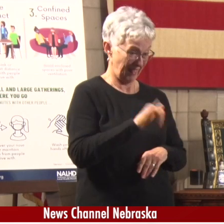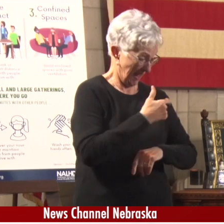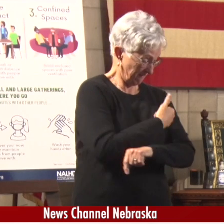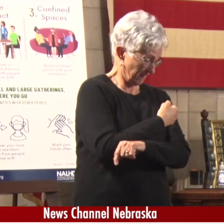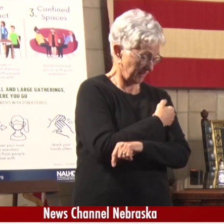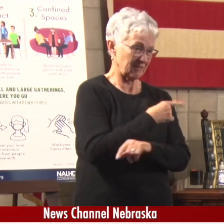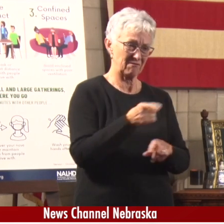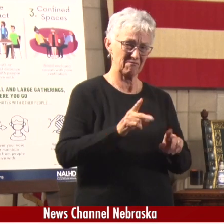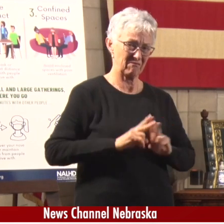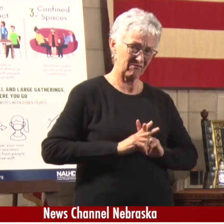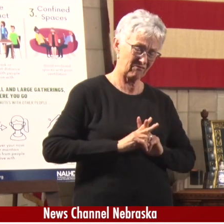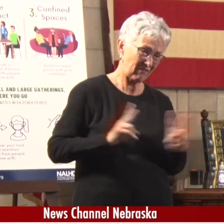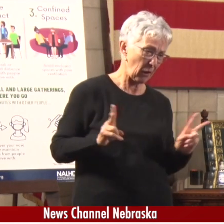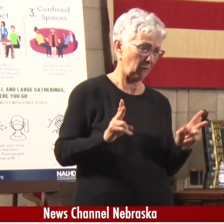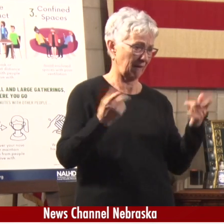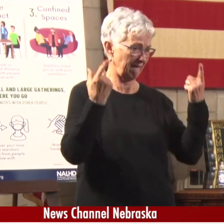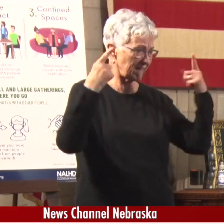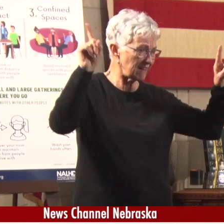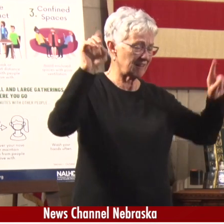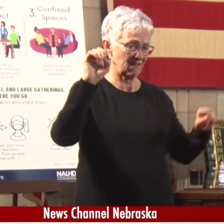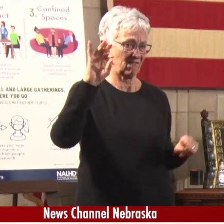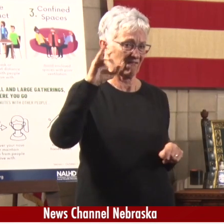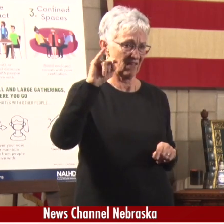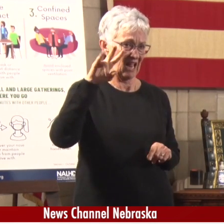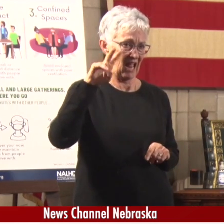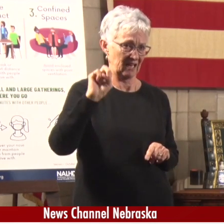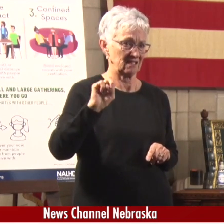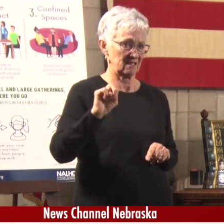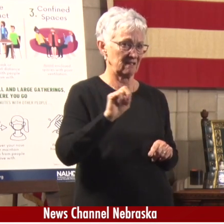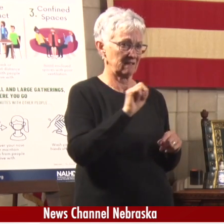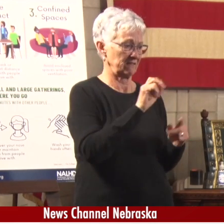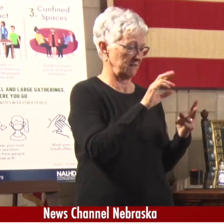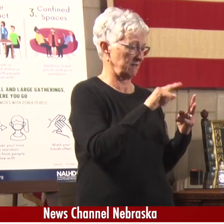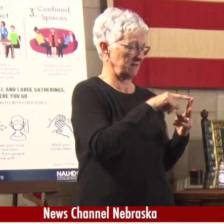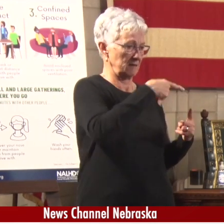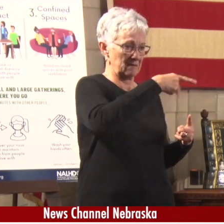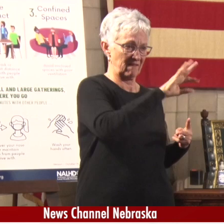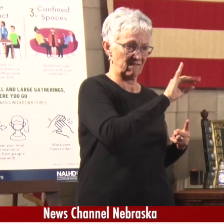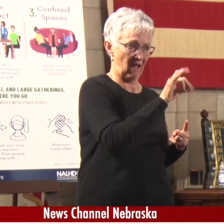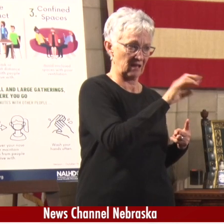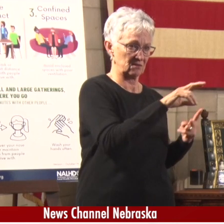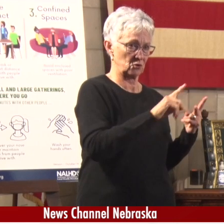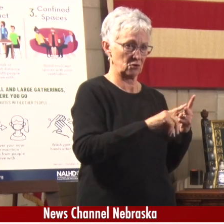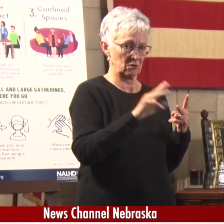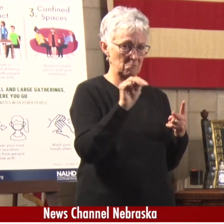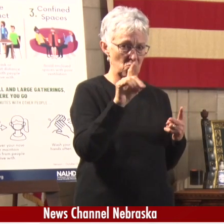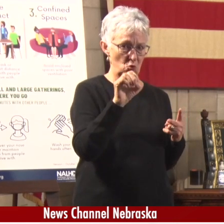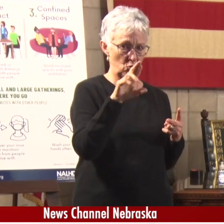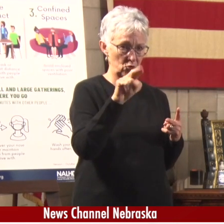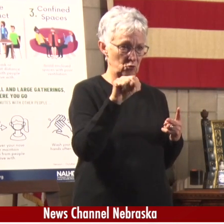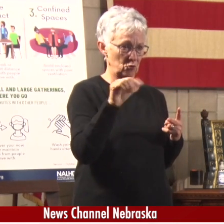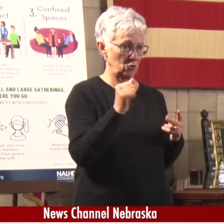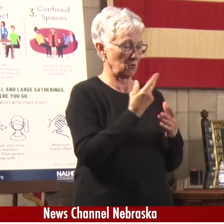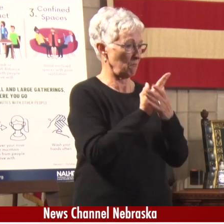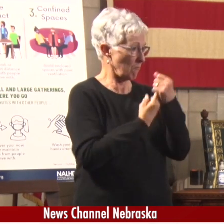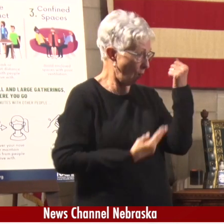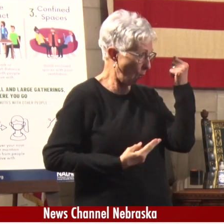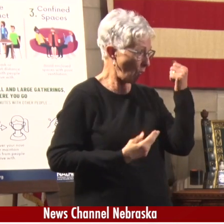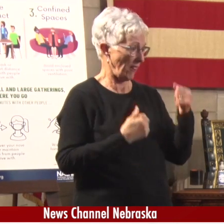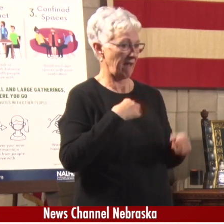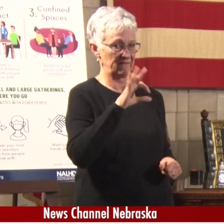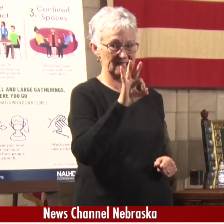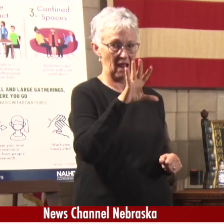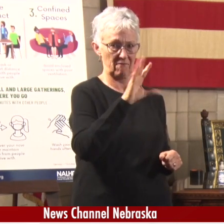and Moderna are in the category of 95% effective. Some of the early data shows that you get a lot of that protection from the first